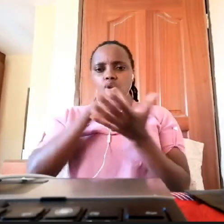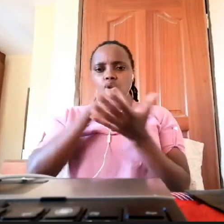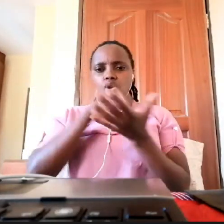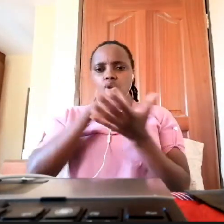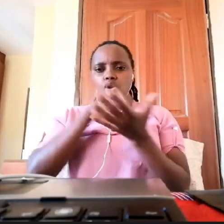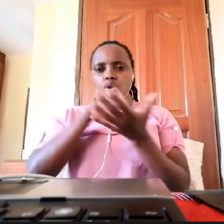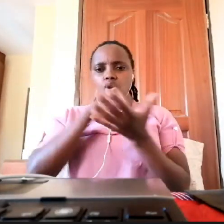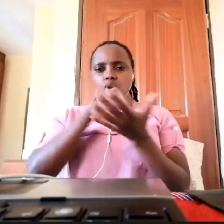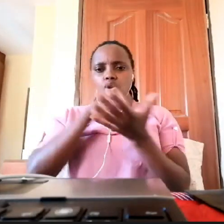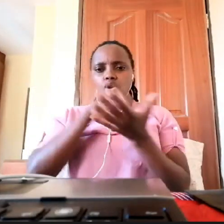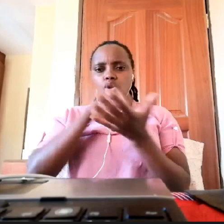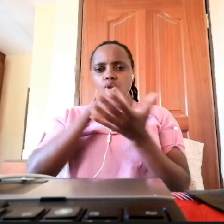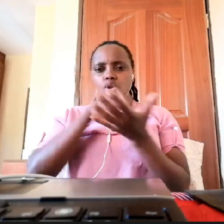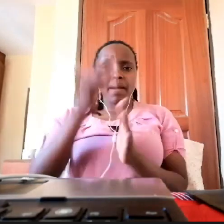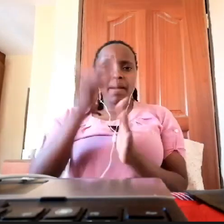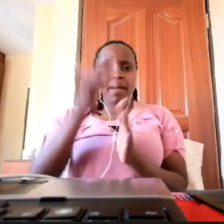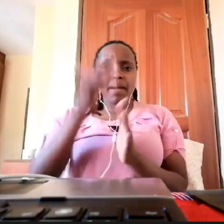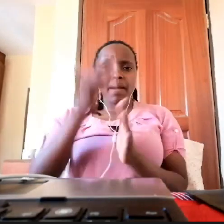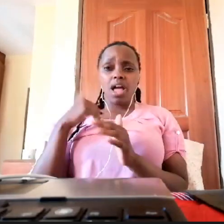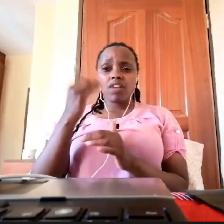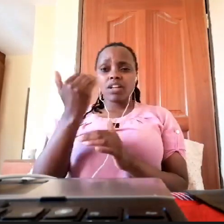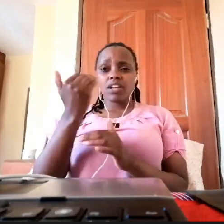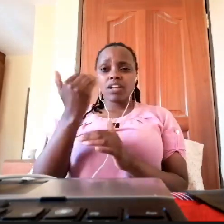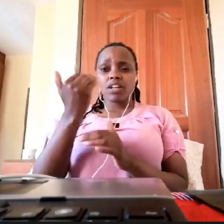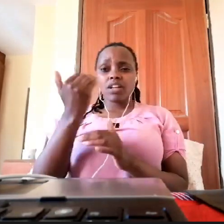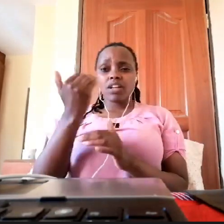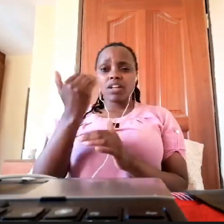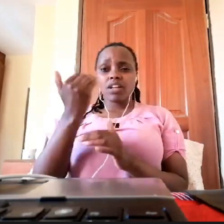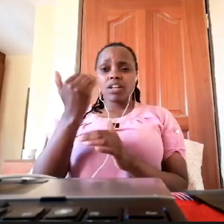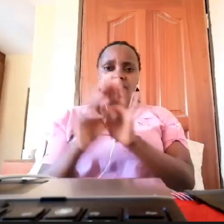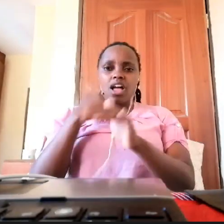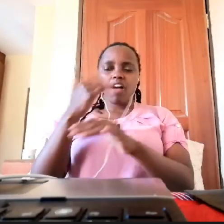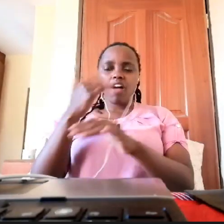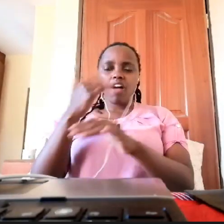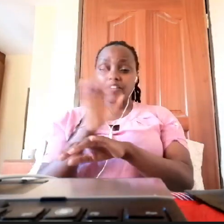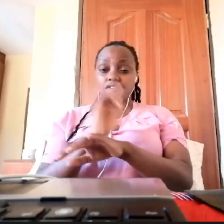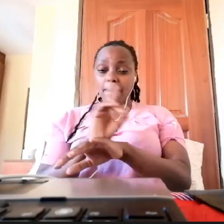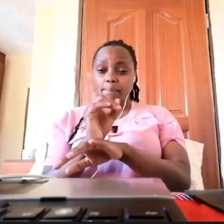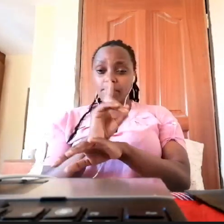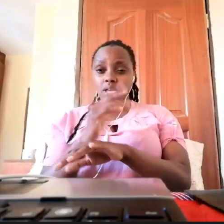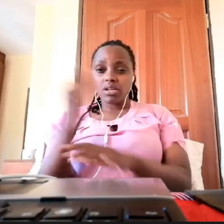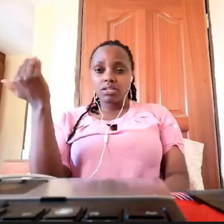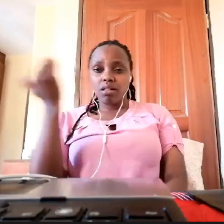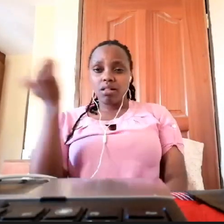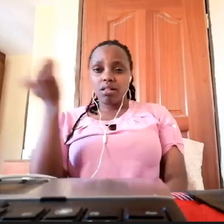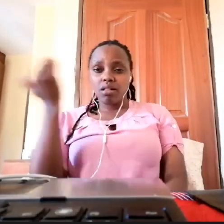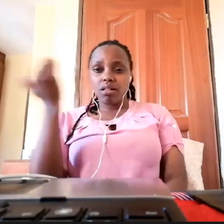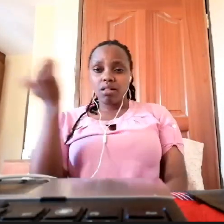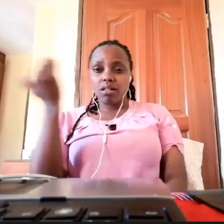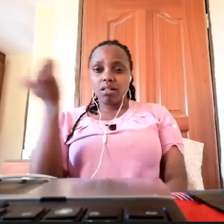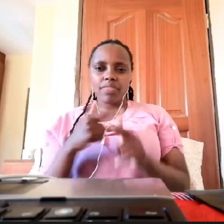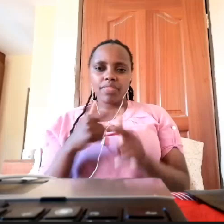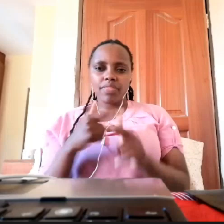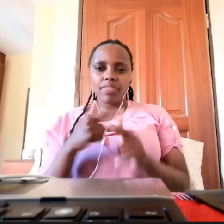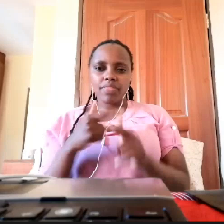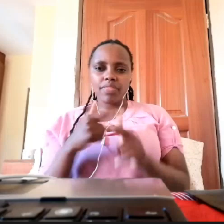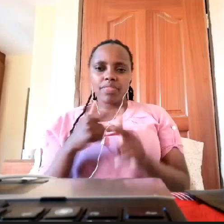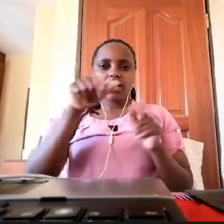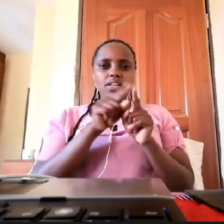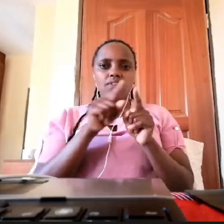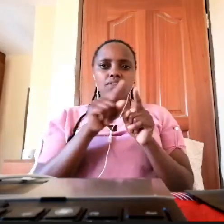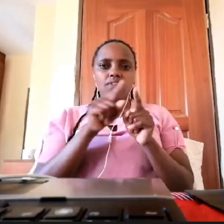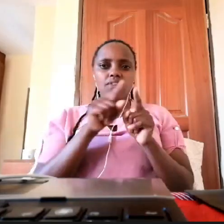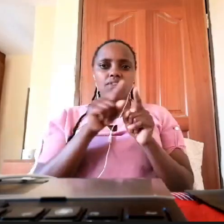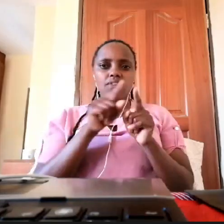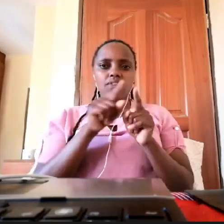aware of. We had the child representative also make a 5-minute presentation. Then we basically engaged with the